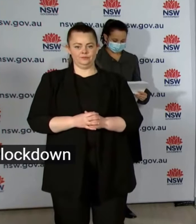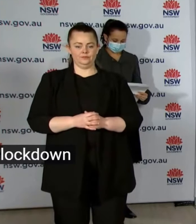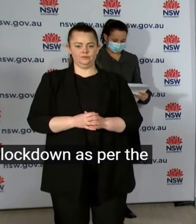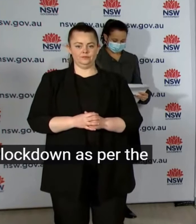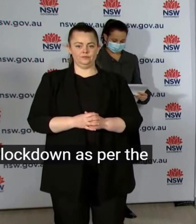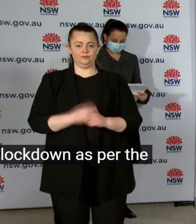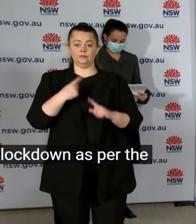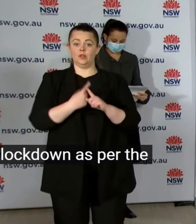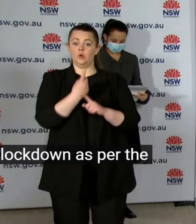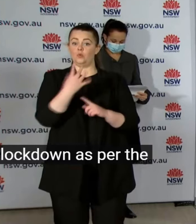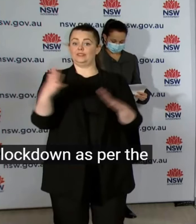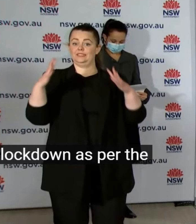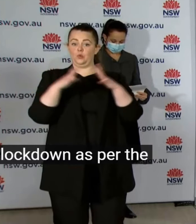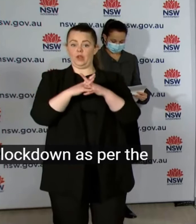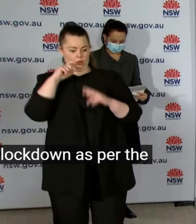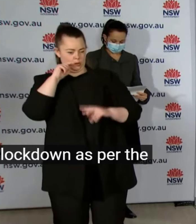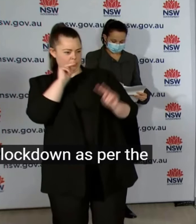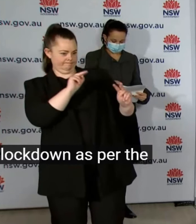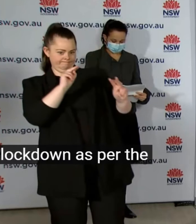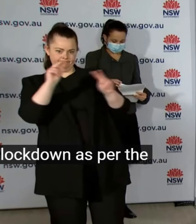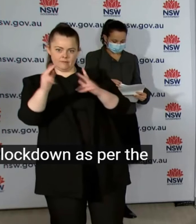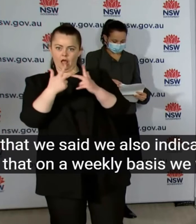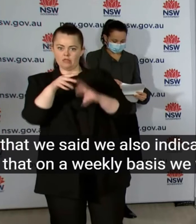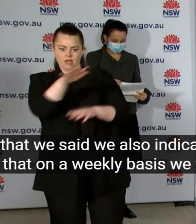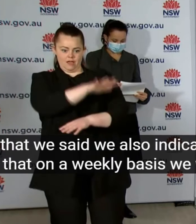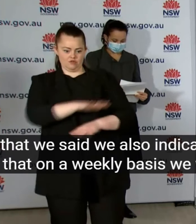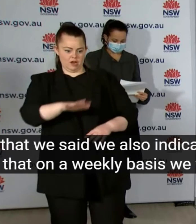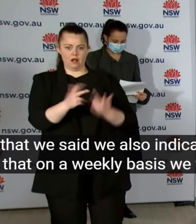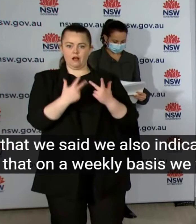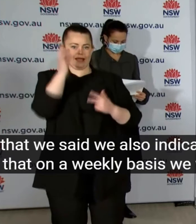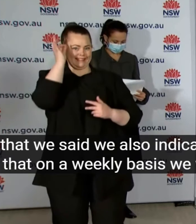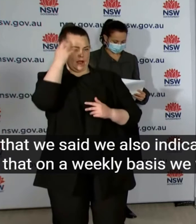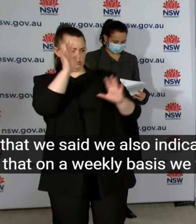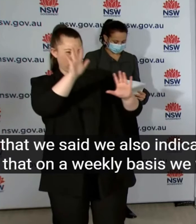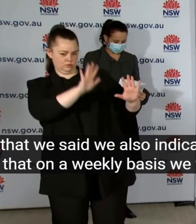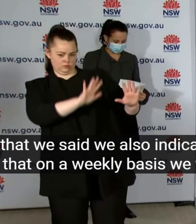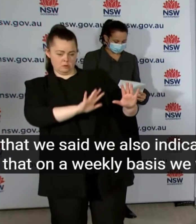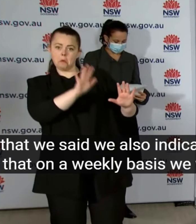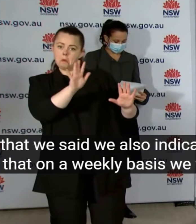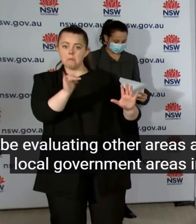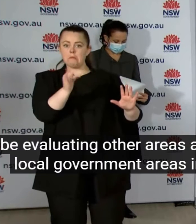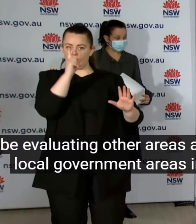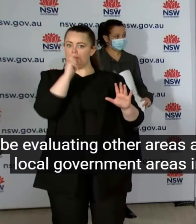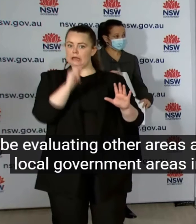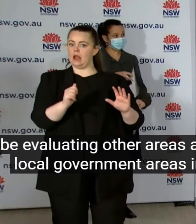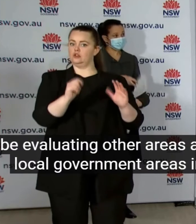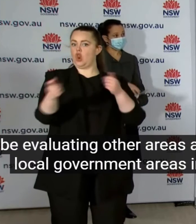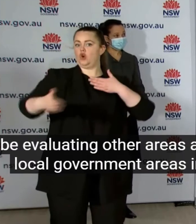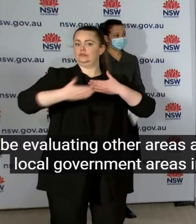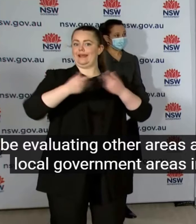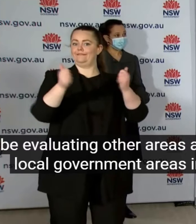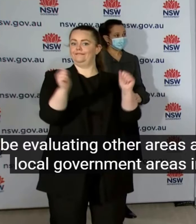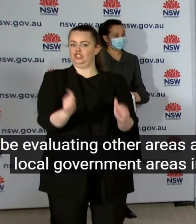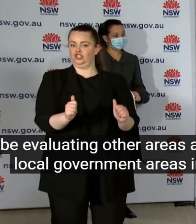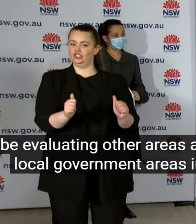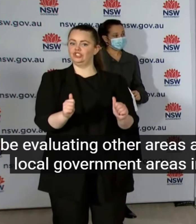basis we will be evaluating other areas and local government areas in regional and rural New South Wales that could come out of lockdown, out of